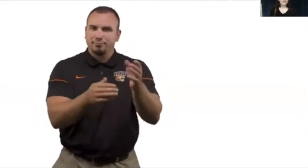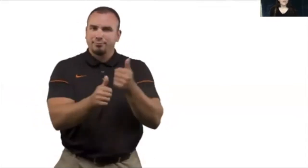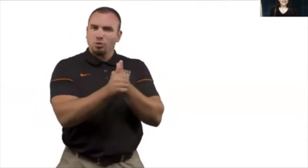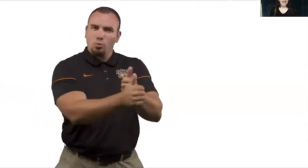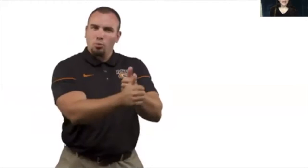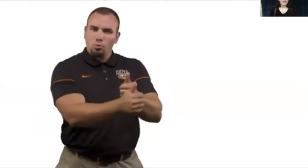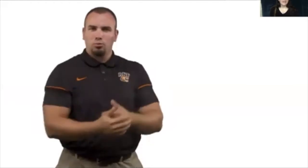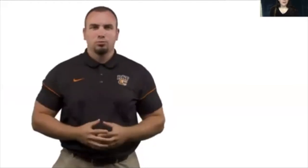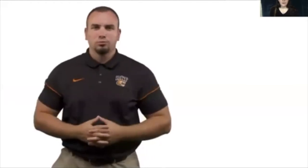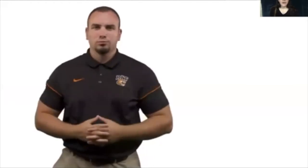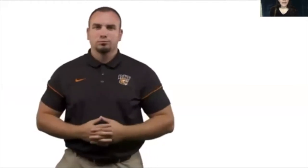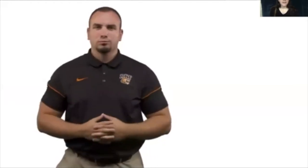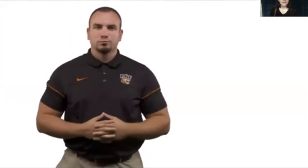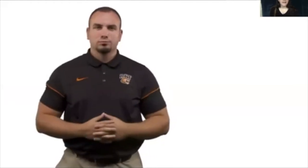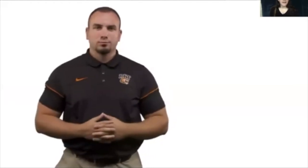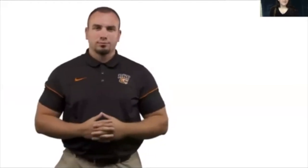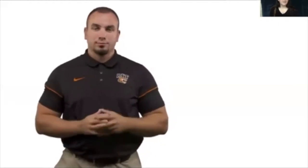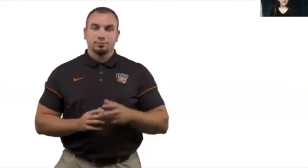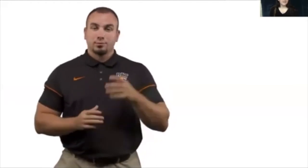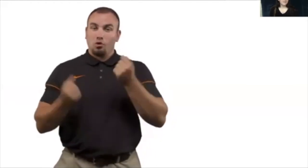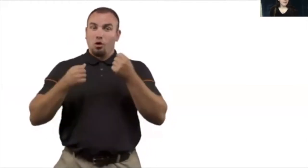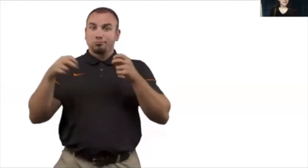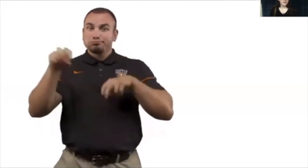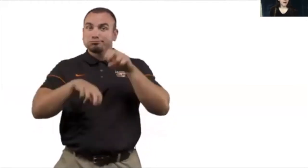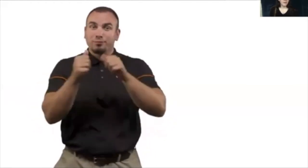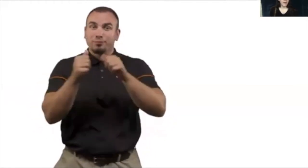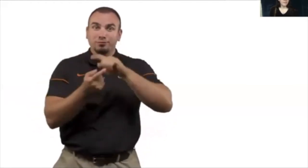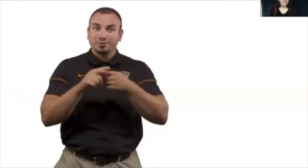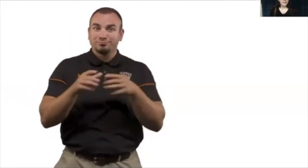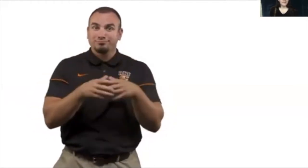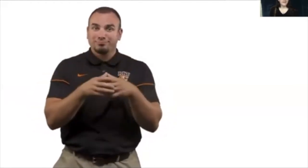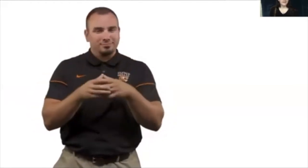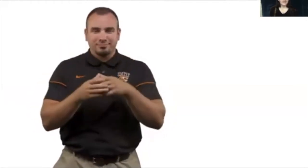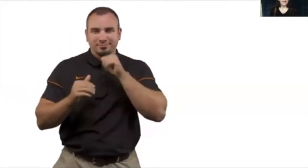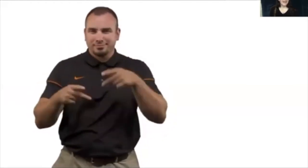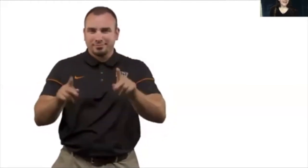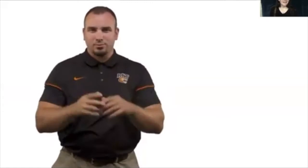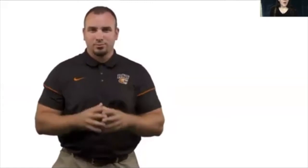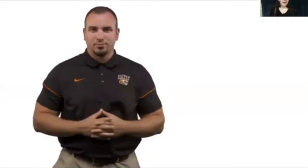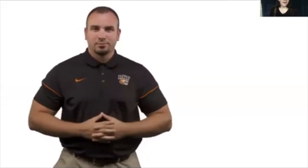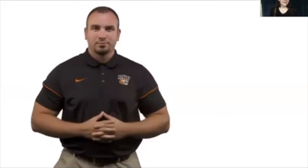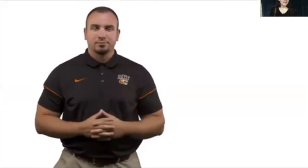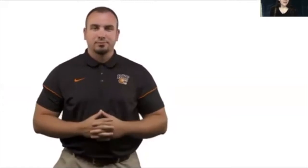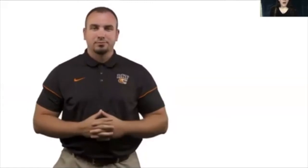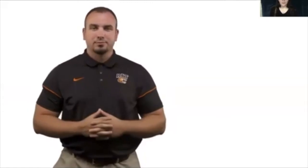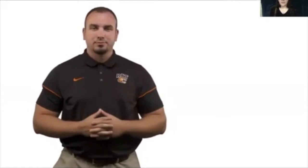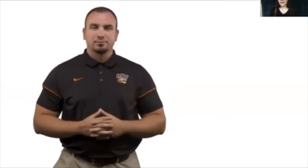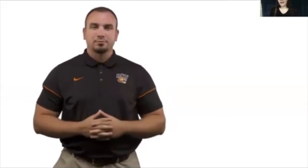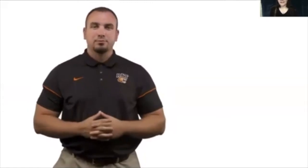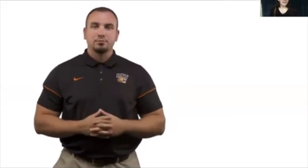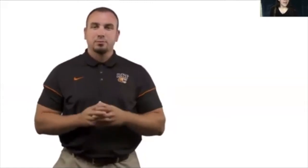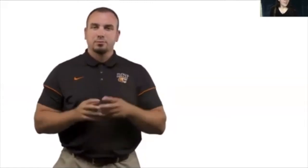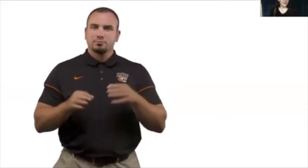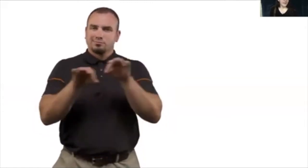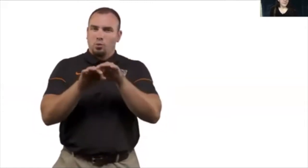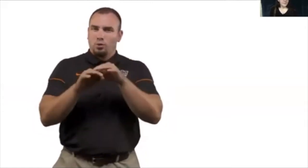If you see any floor markings in any buildings, please be sure to follow them. Getting in a small area, such as a car with your friends,